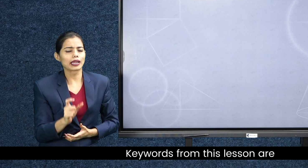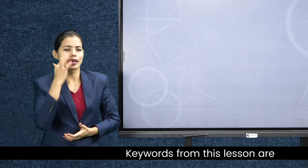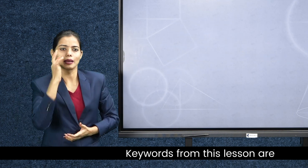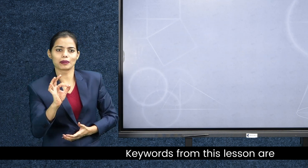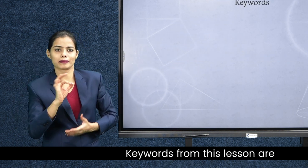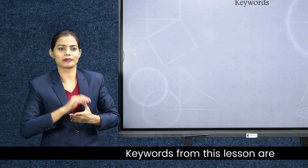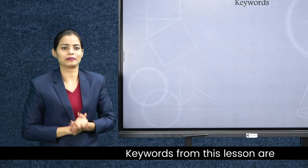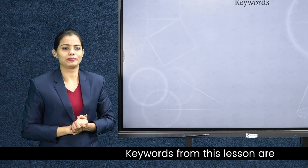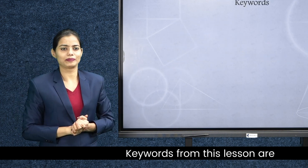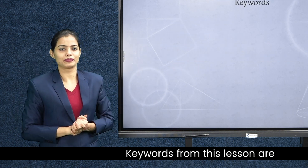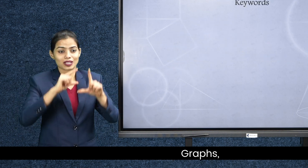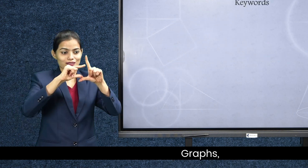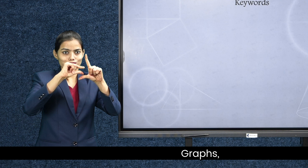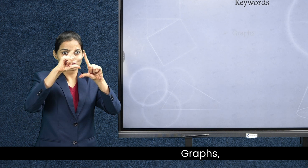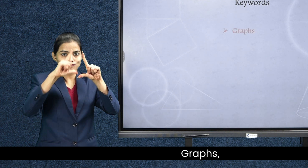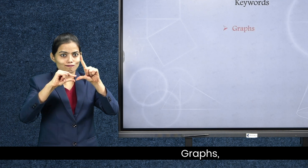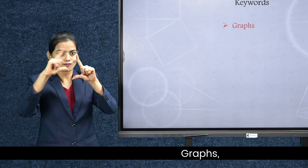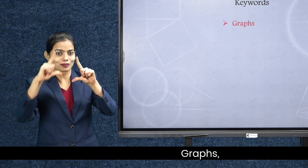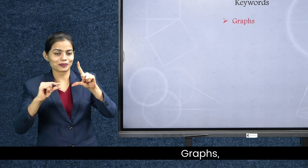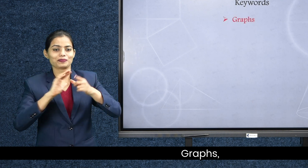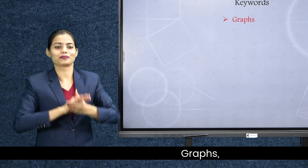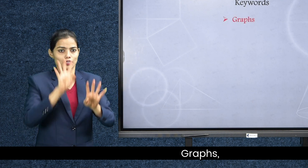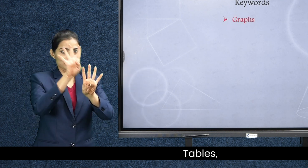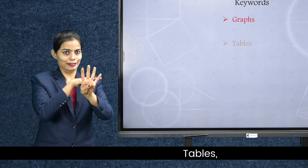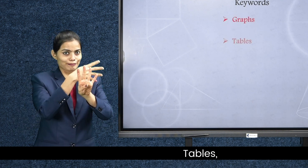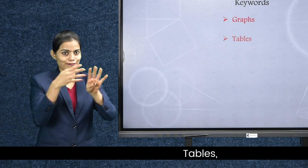Keywords from this lesson are graphs, tables,